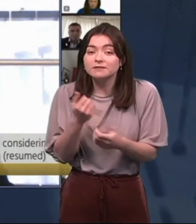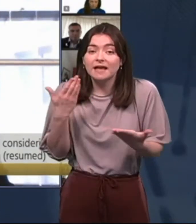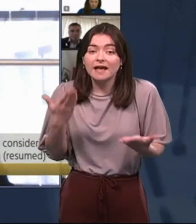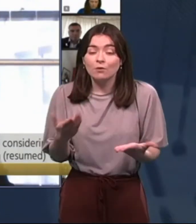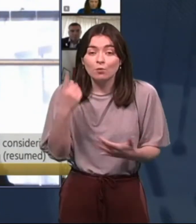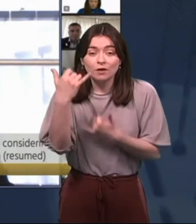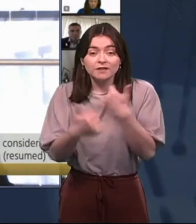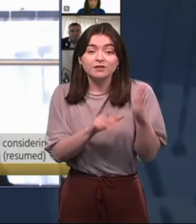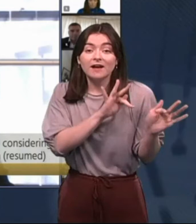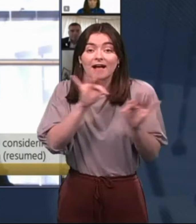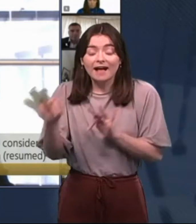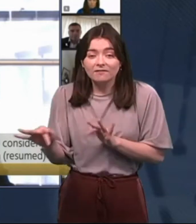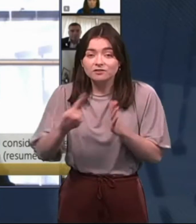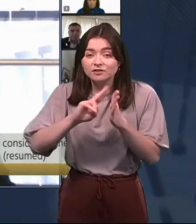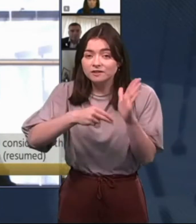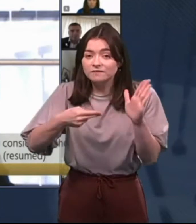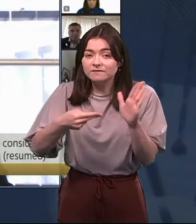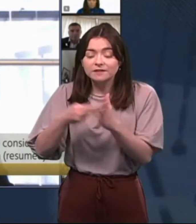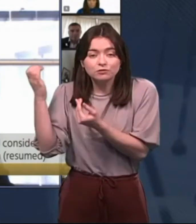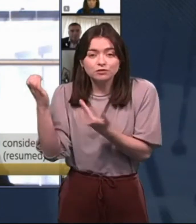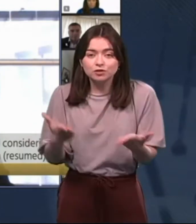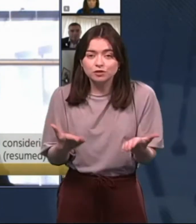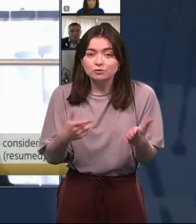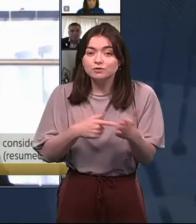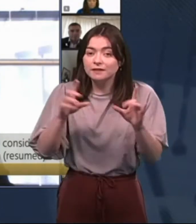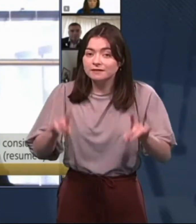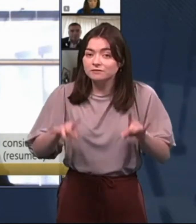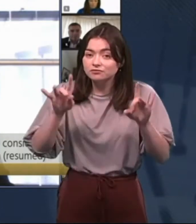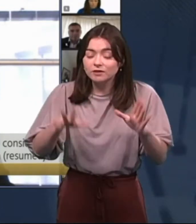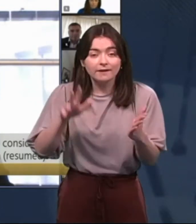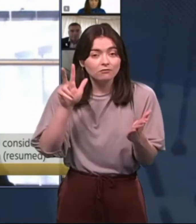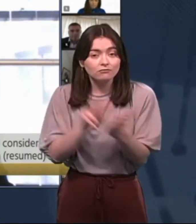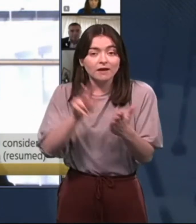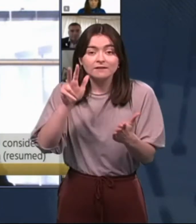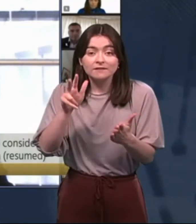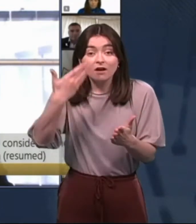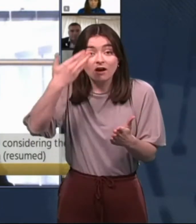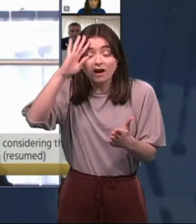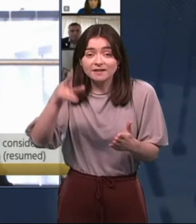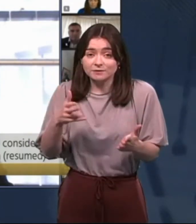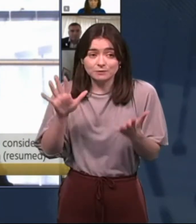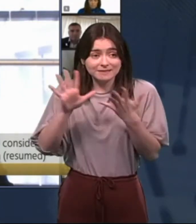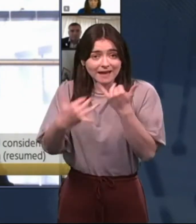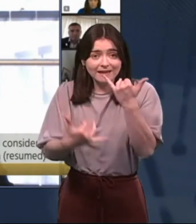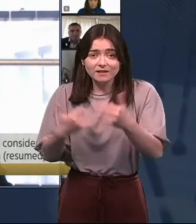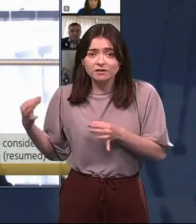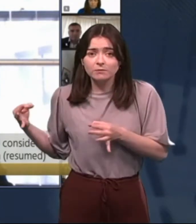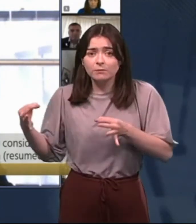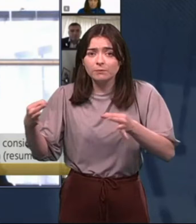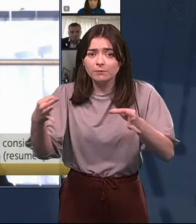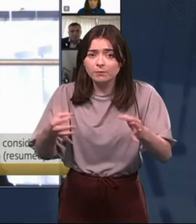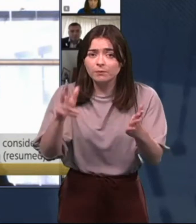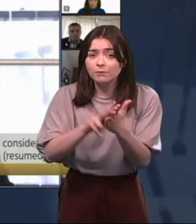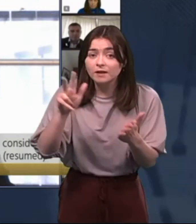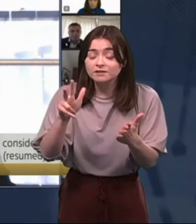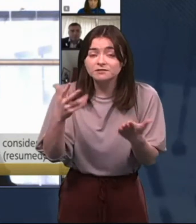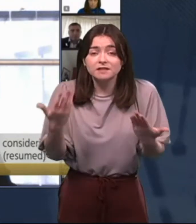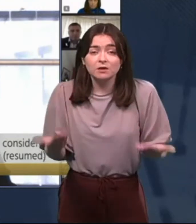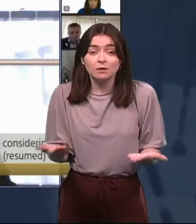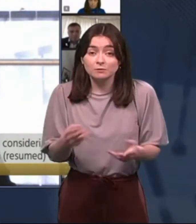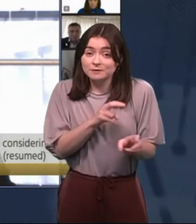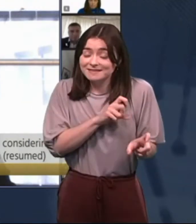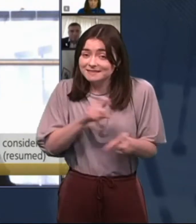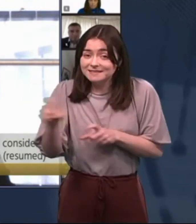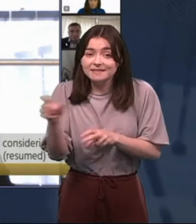the UNCRPD came in, that Australia ratified it, it took Ireland 10 years, which is disgraceful. And we still haven't